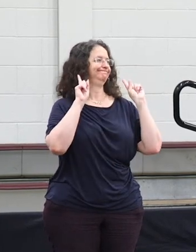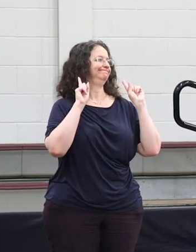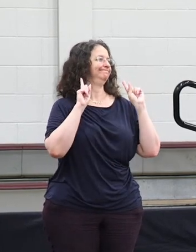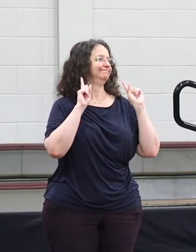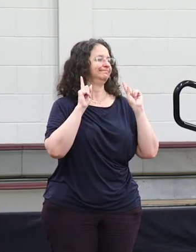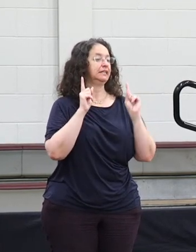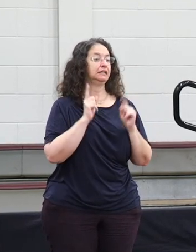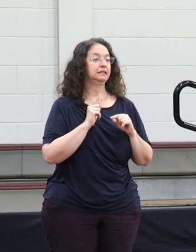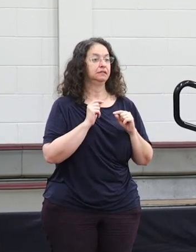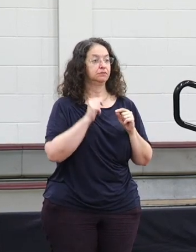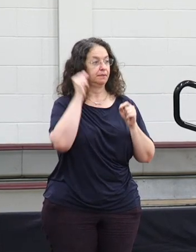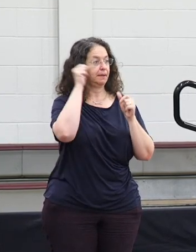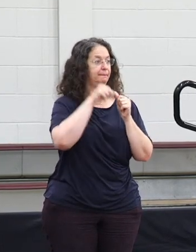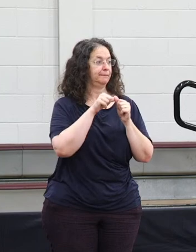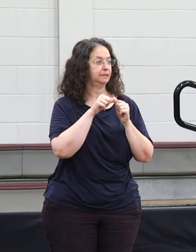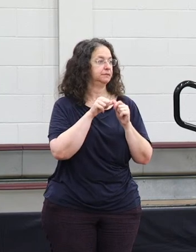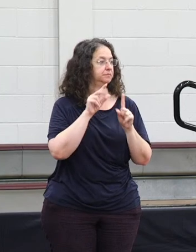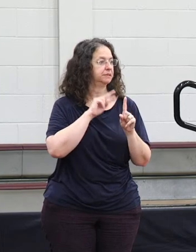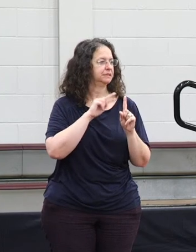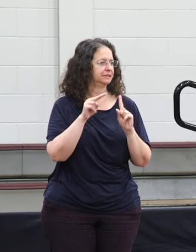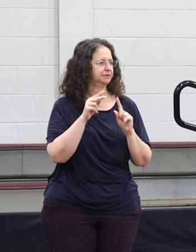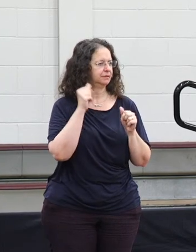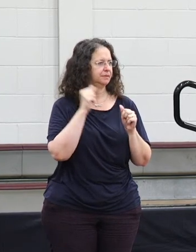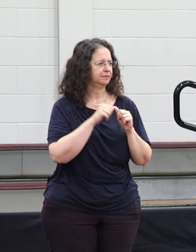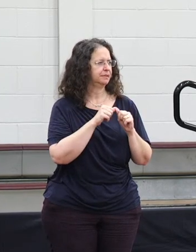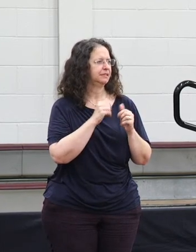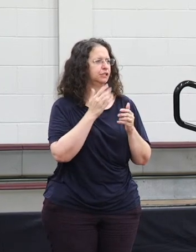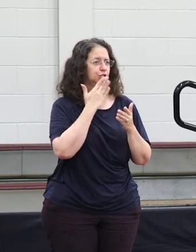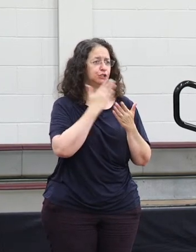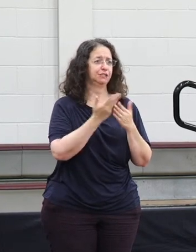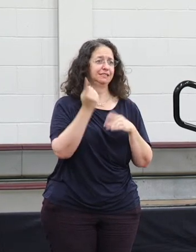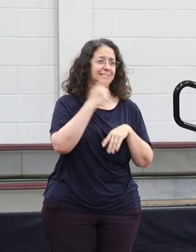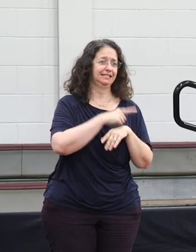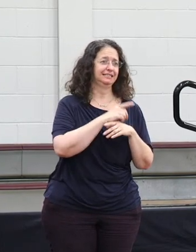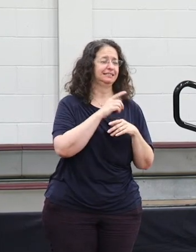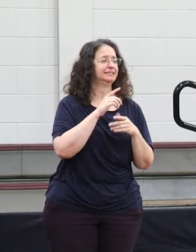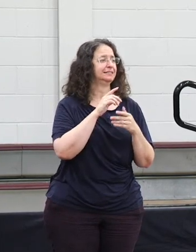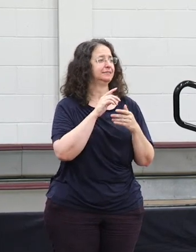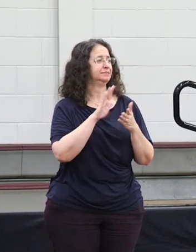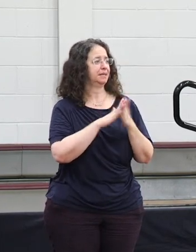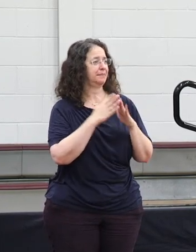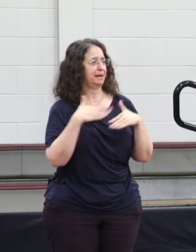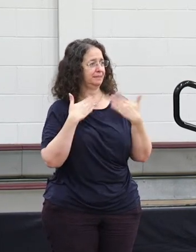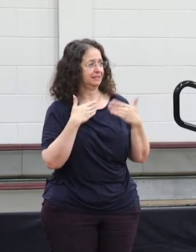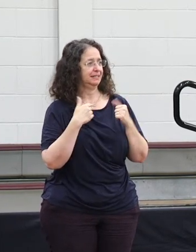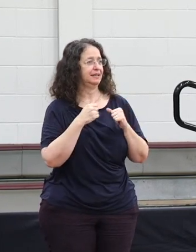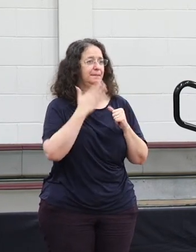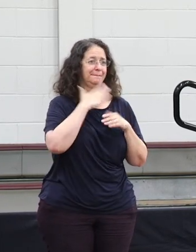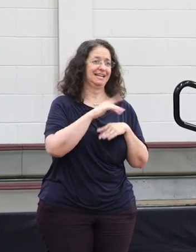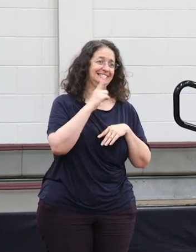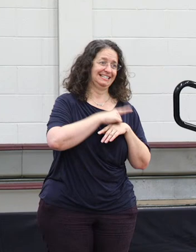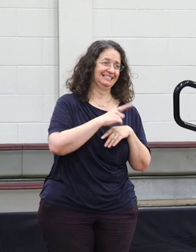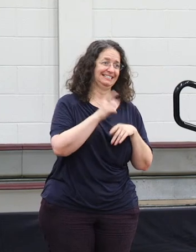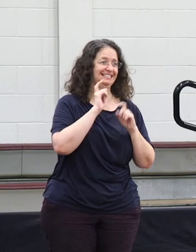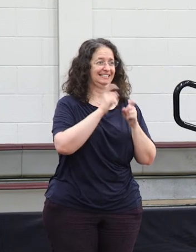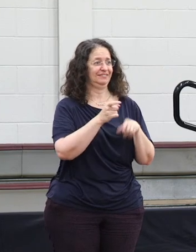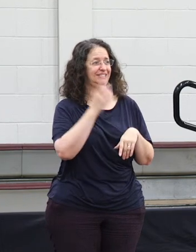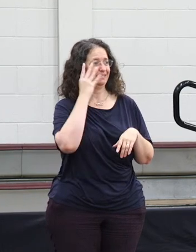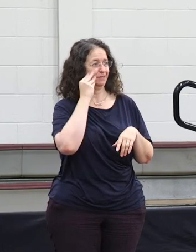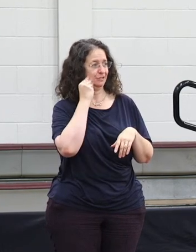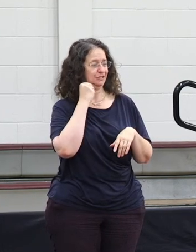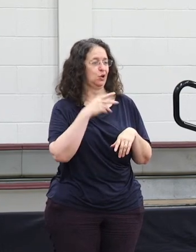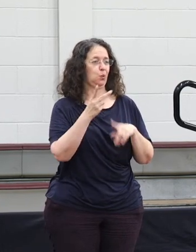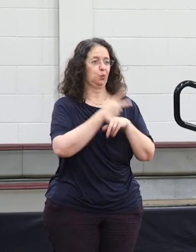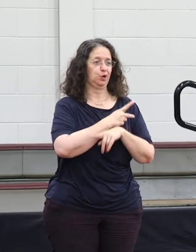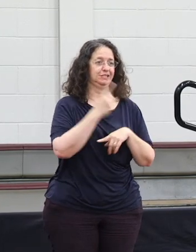this into perspective and remember that good days bring happiness. Bad days give you experience.